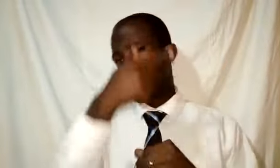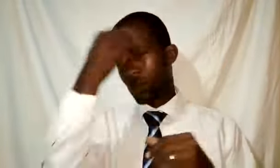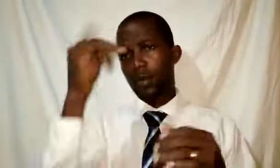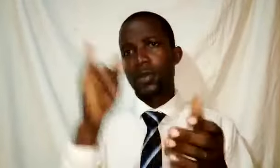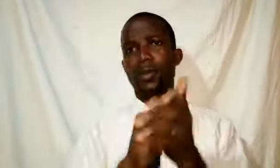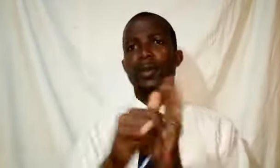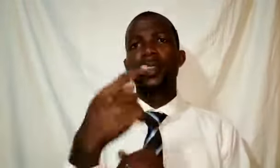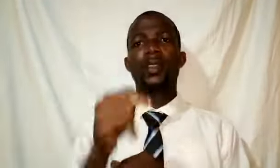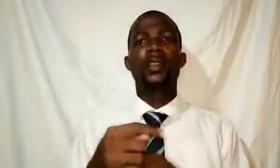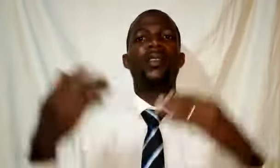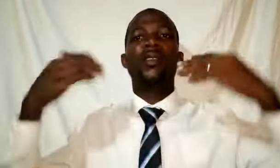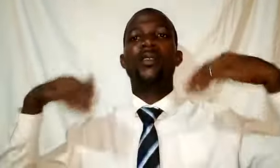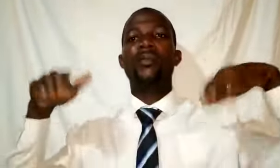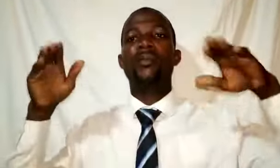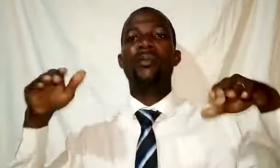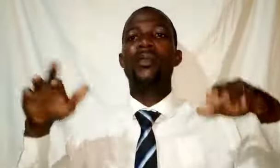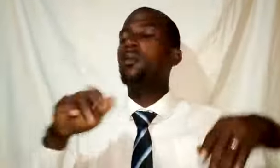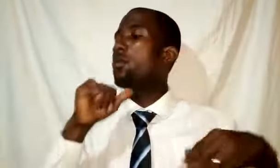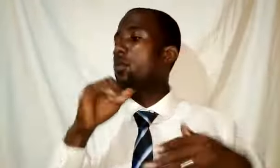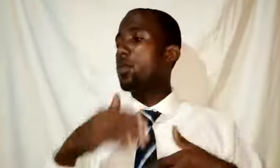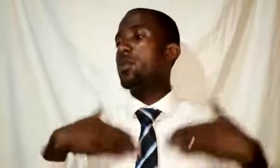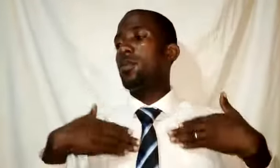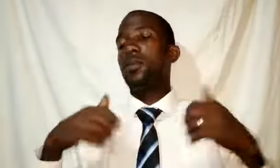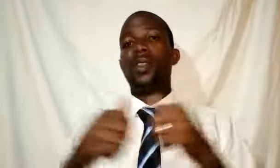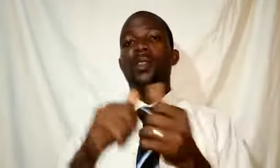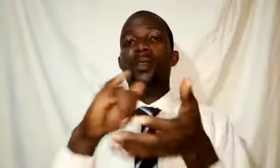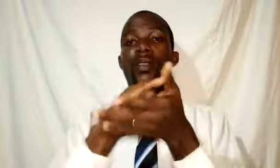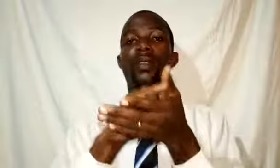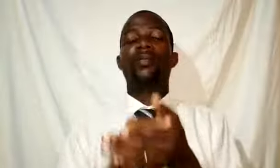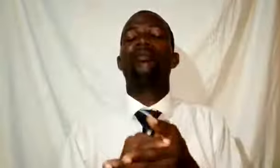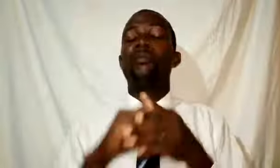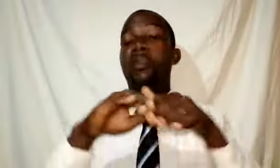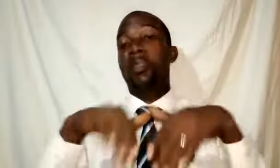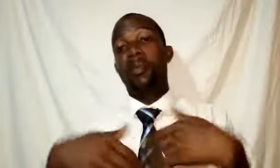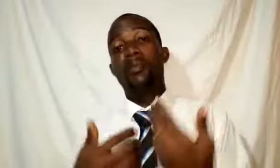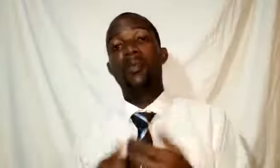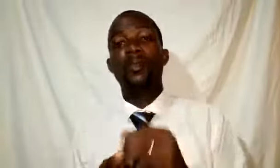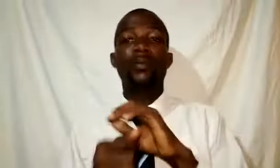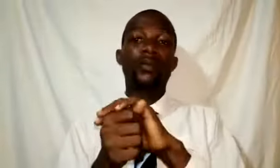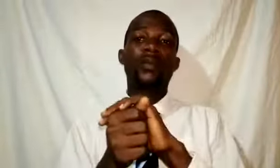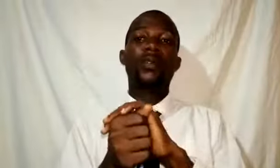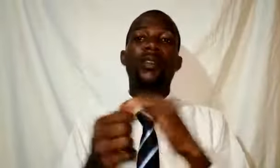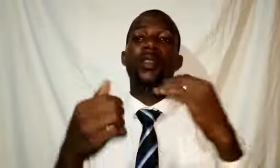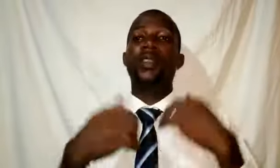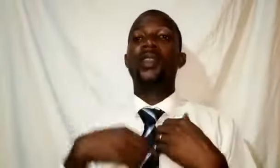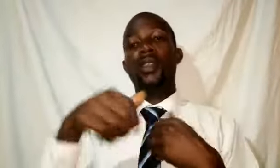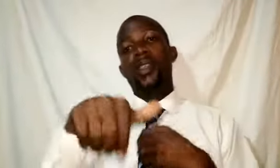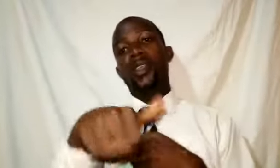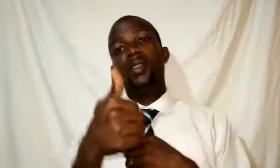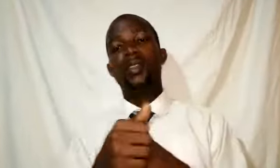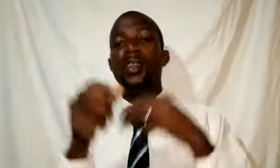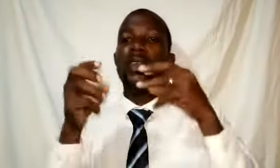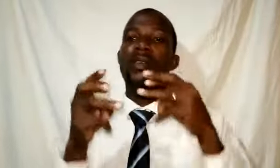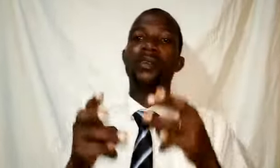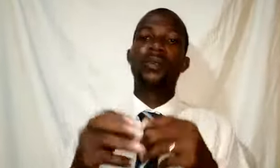not pleased with that. However, tortoise had another trick up his sleeves.